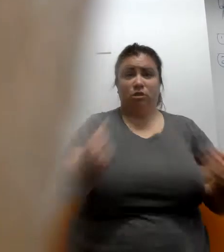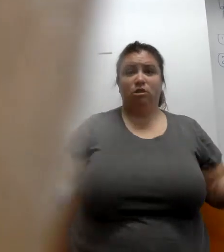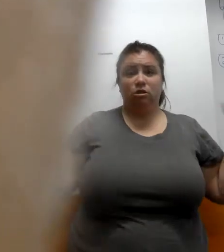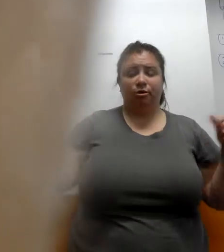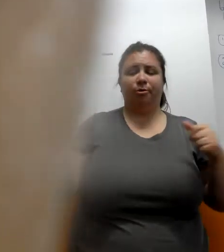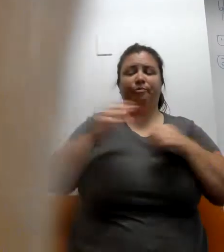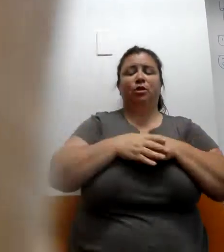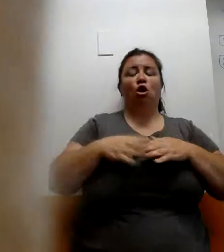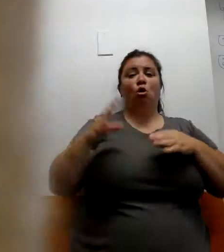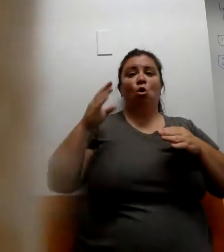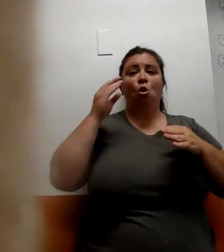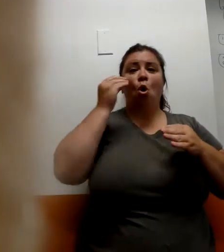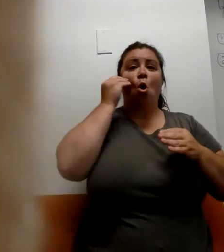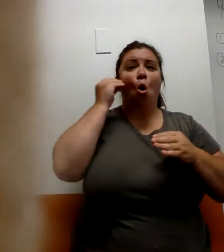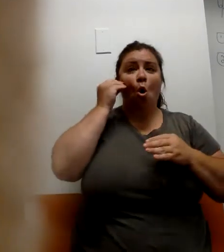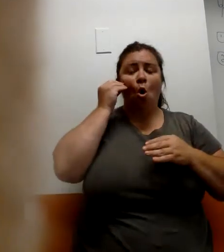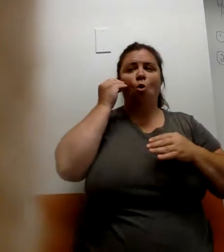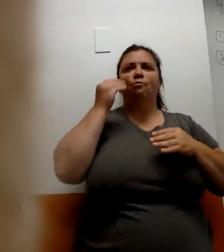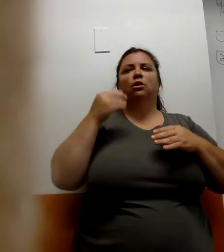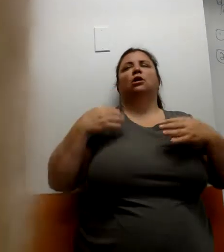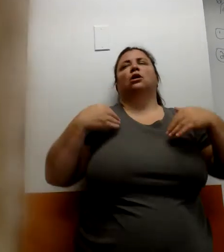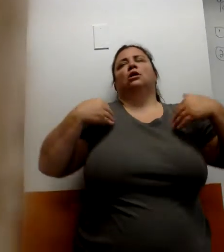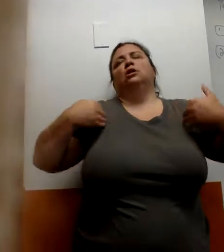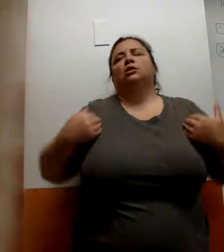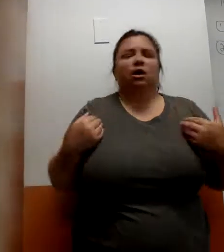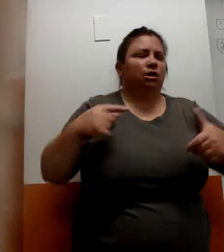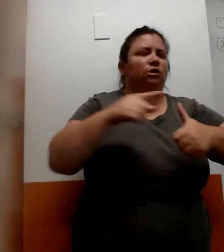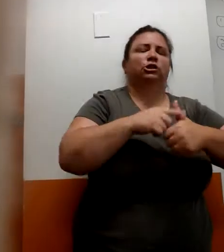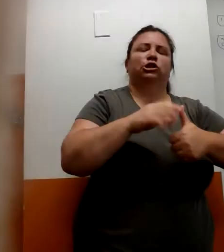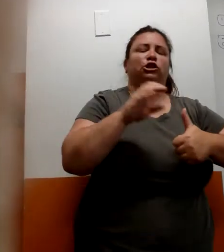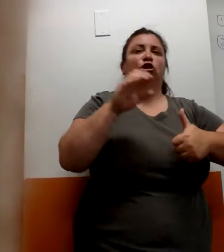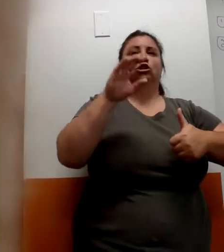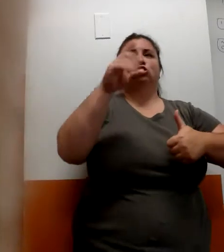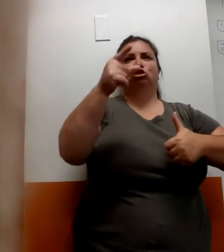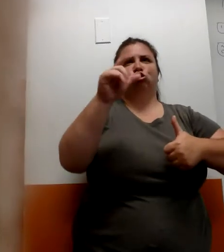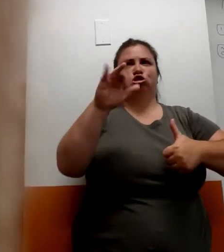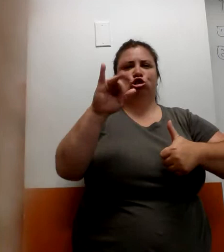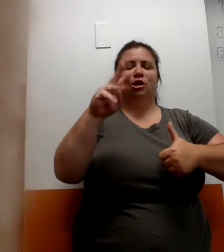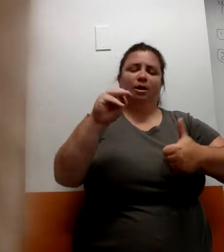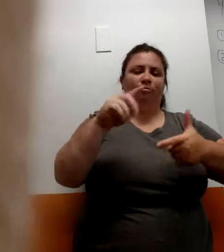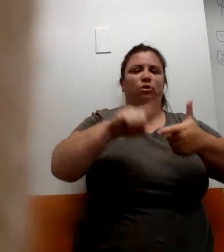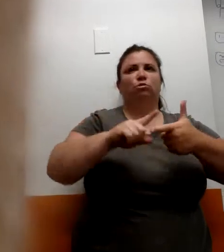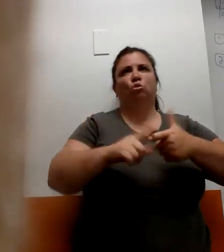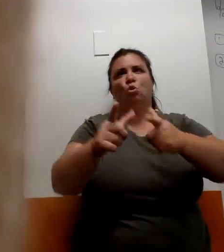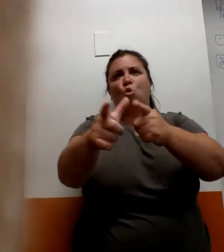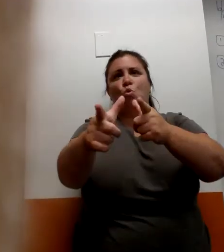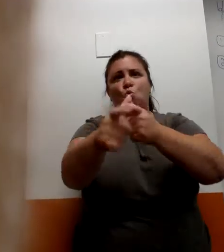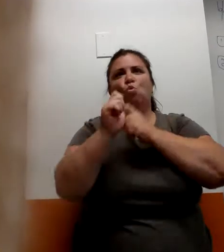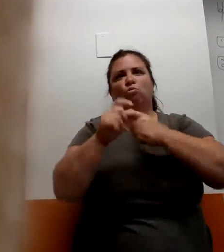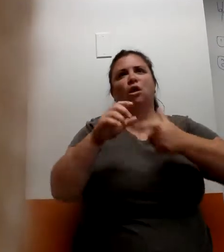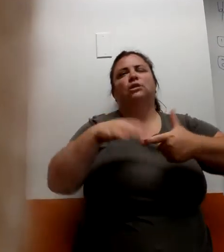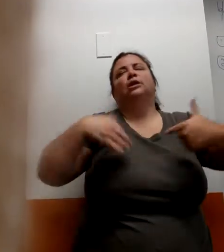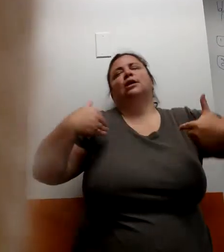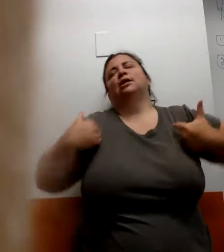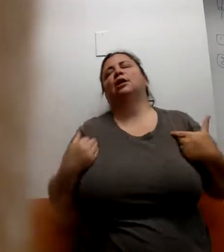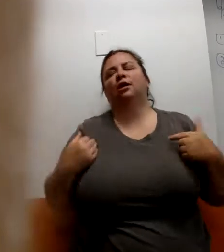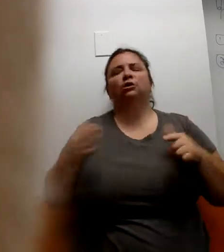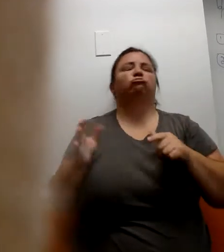too tired to go for a run? Has that ever happened to you before? Those are behavioral choices. Two hands. Two hands. Let's move